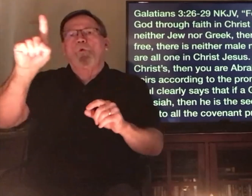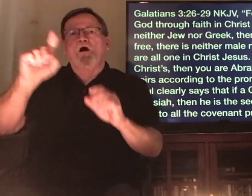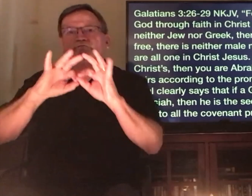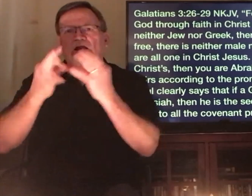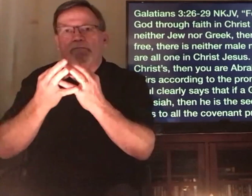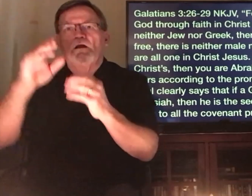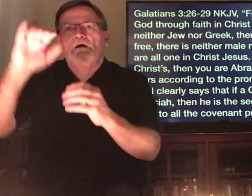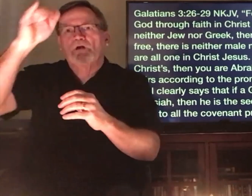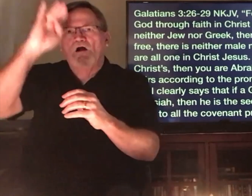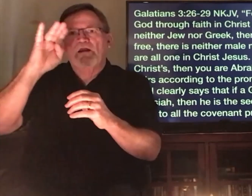seed and